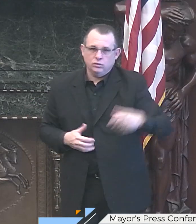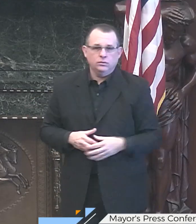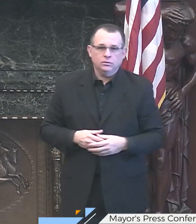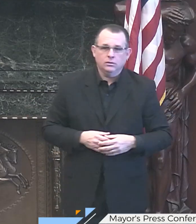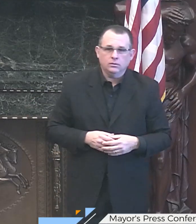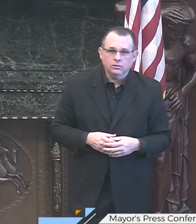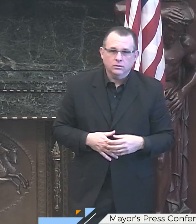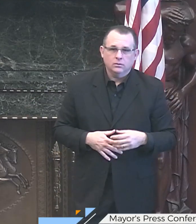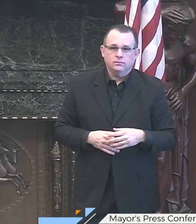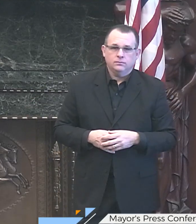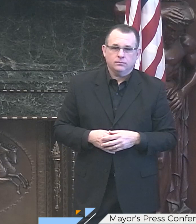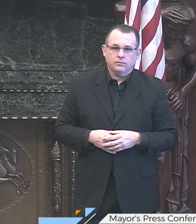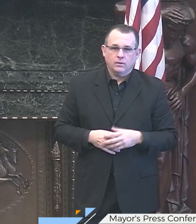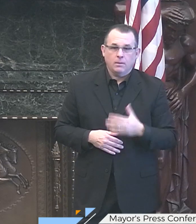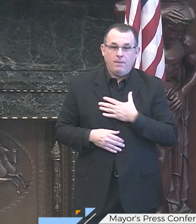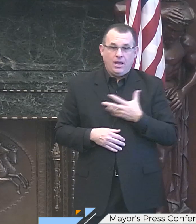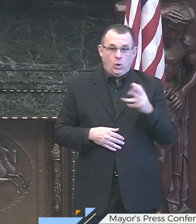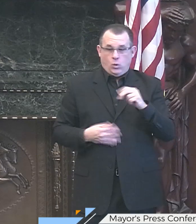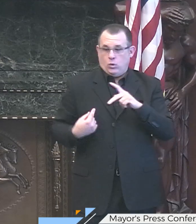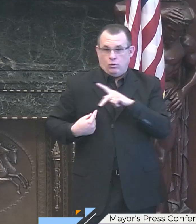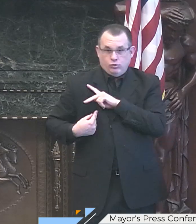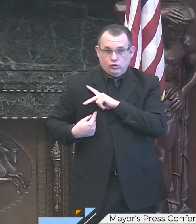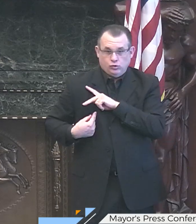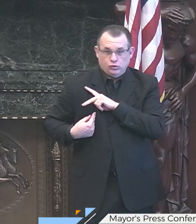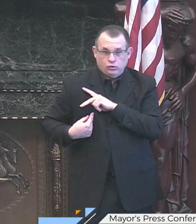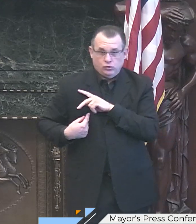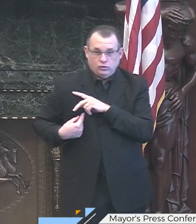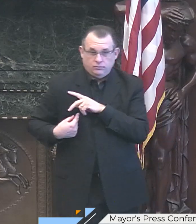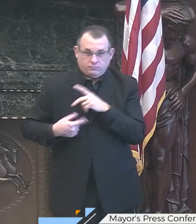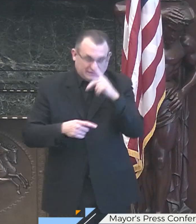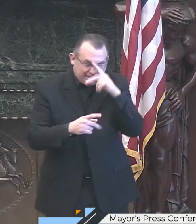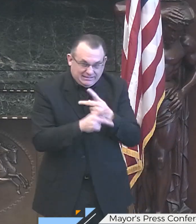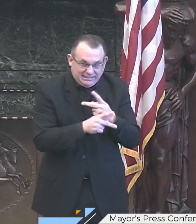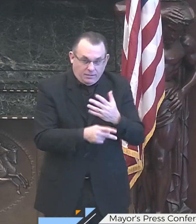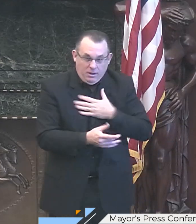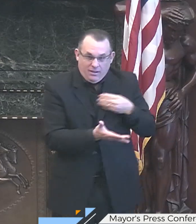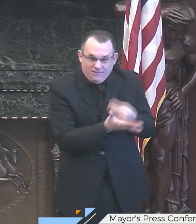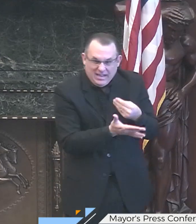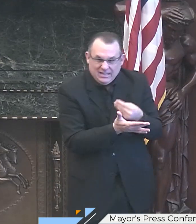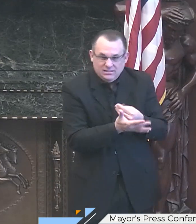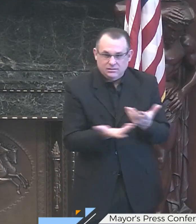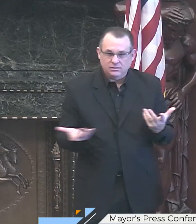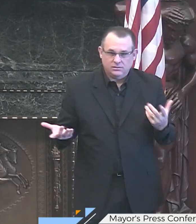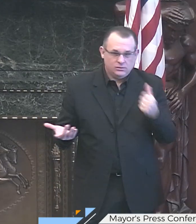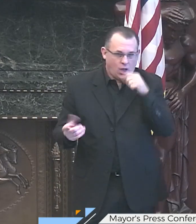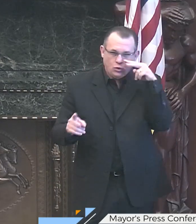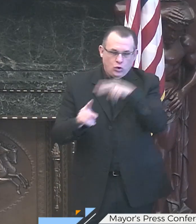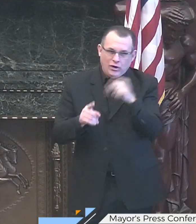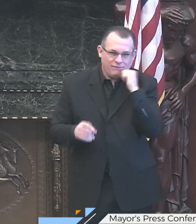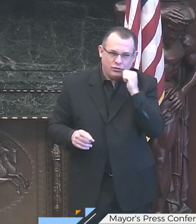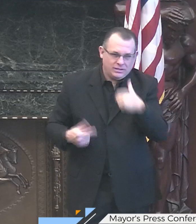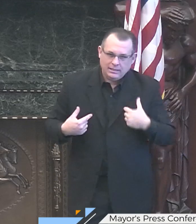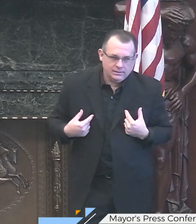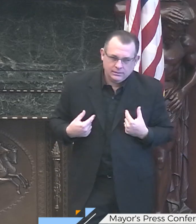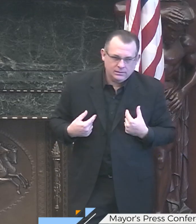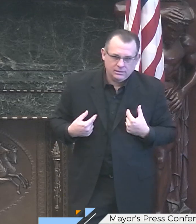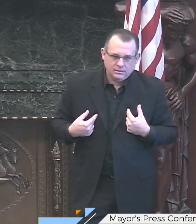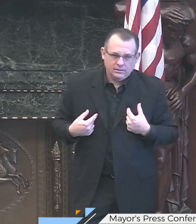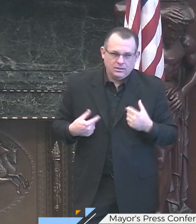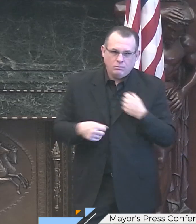do not look at your account every day because you'll drive yourself crazy, which I don't because I'm crazy enough.